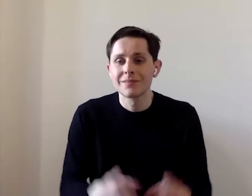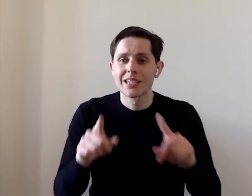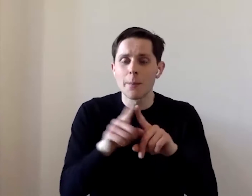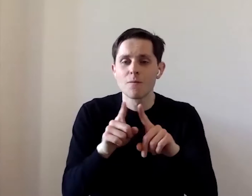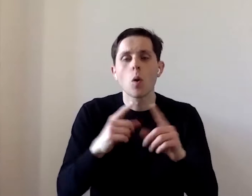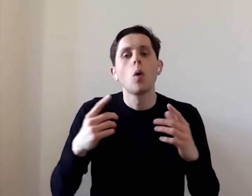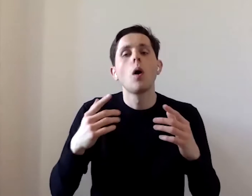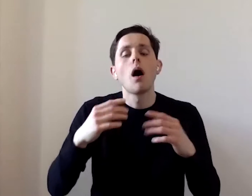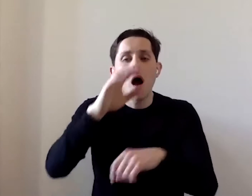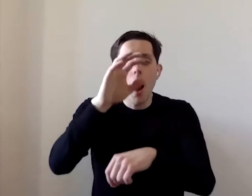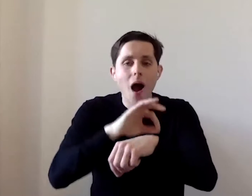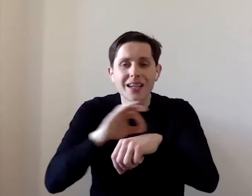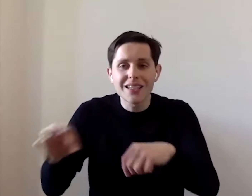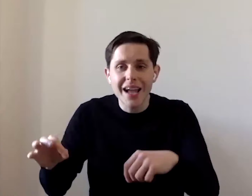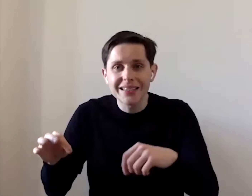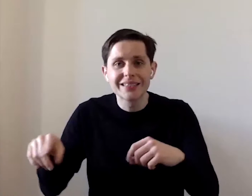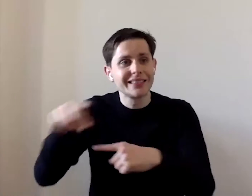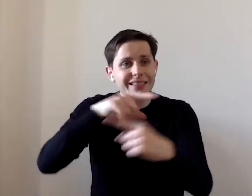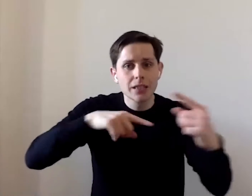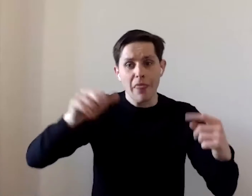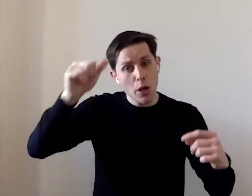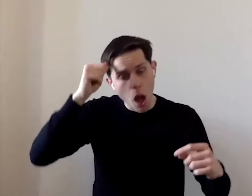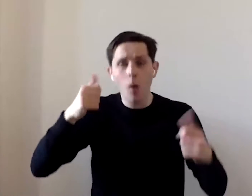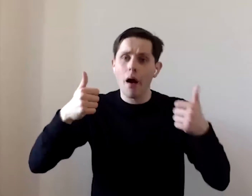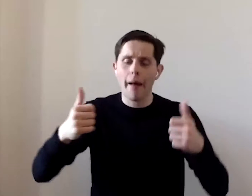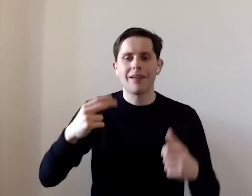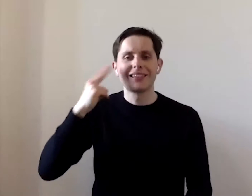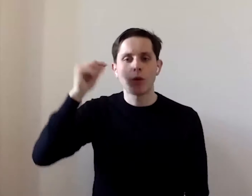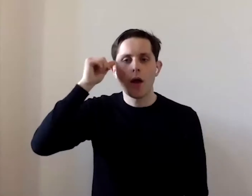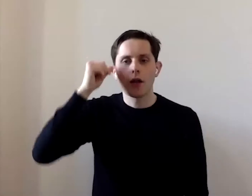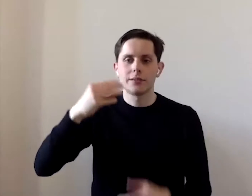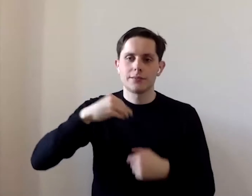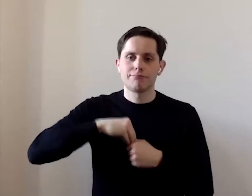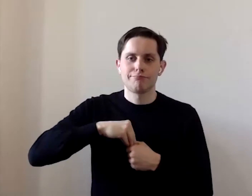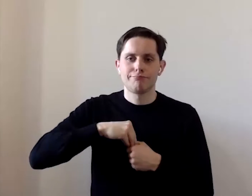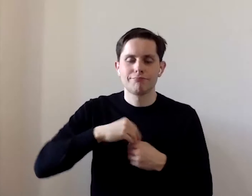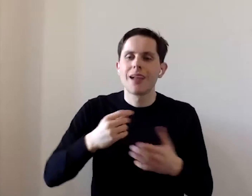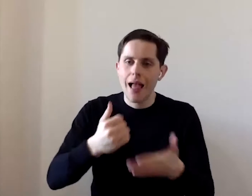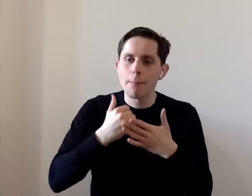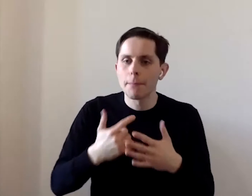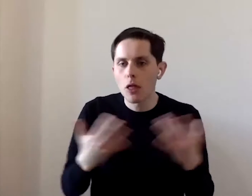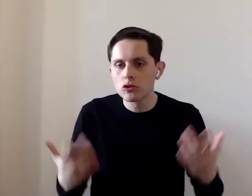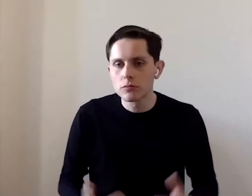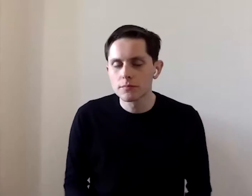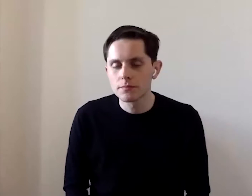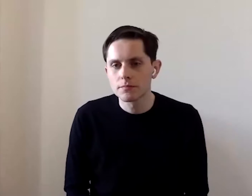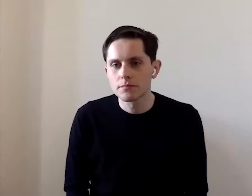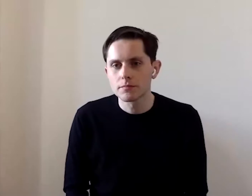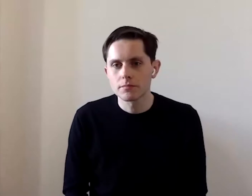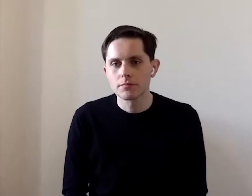needs. And also that would mean that people working in the built environment in architecture would have that deaf awareness and know about deaf